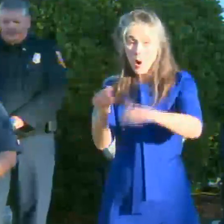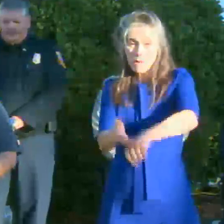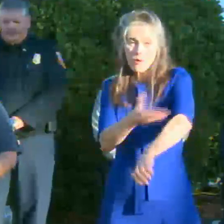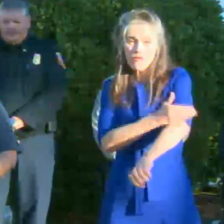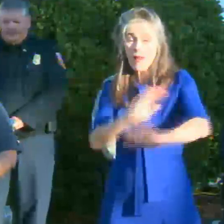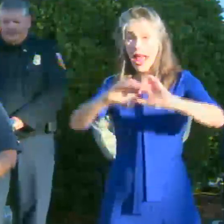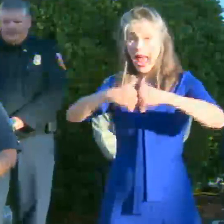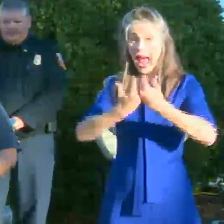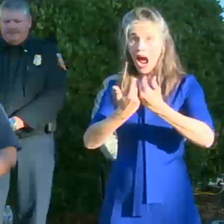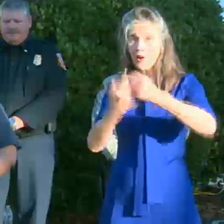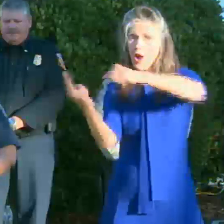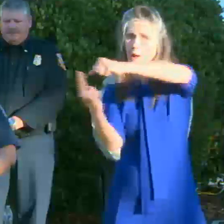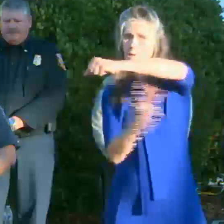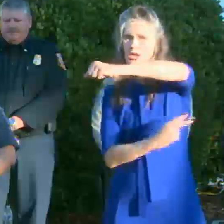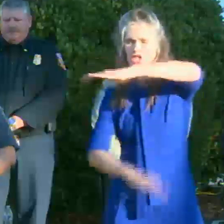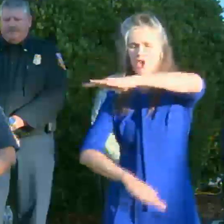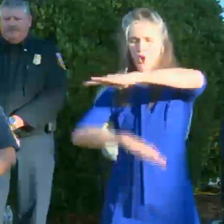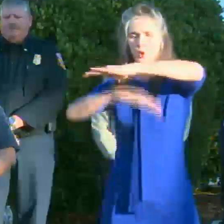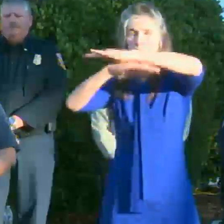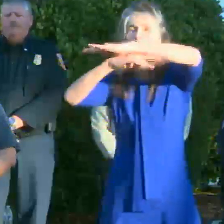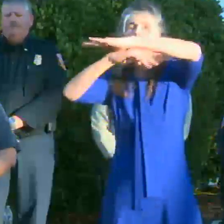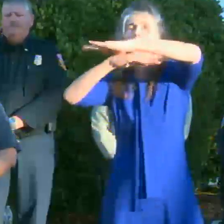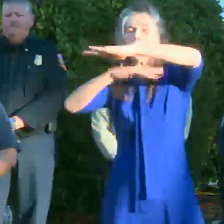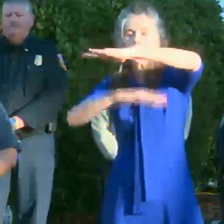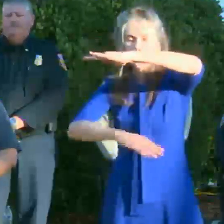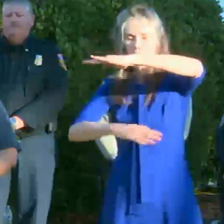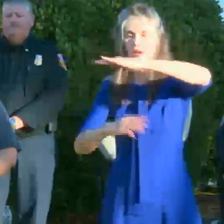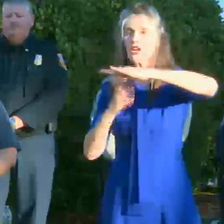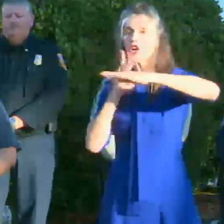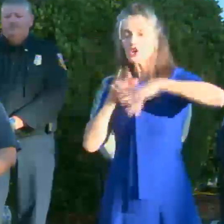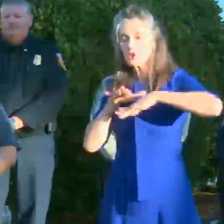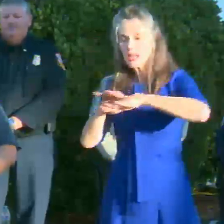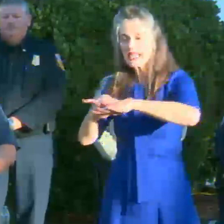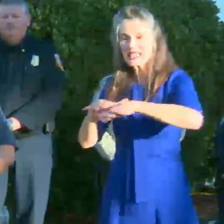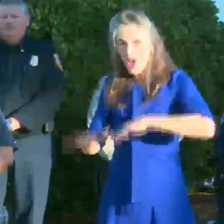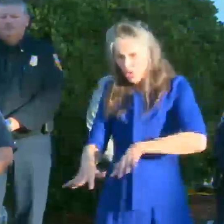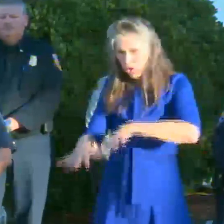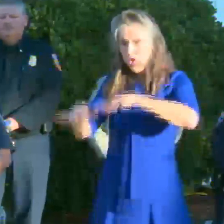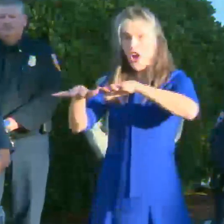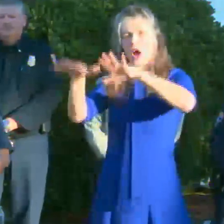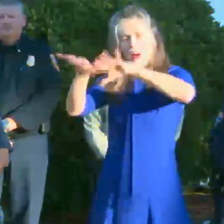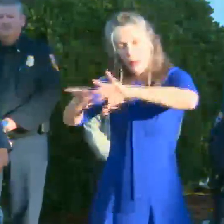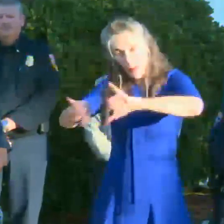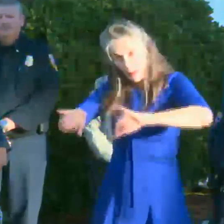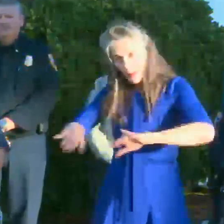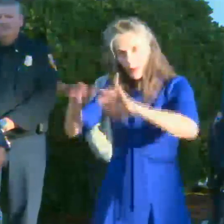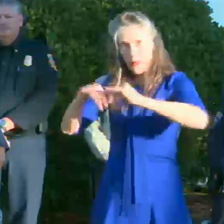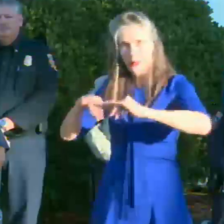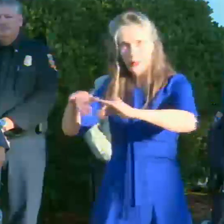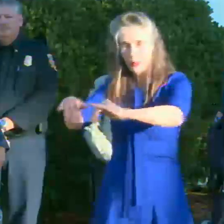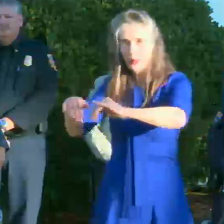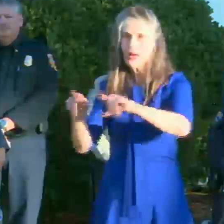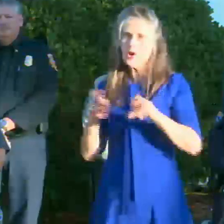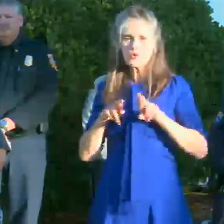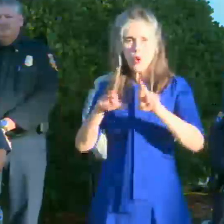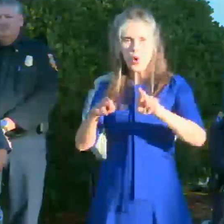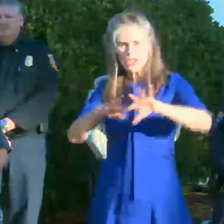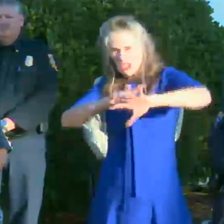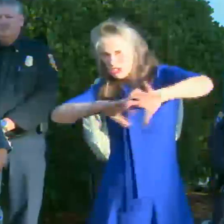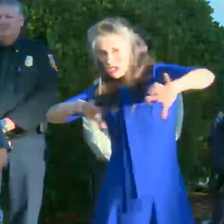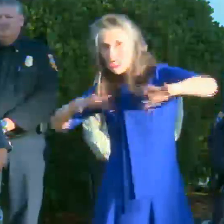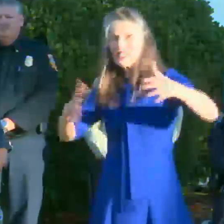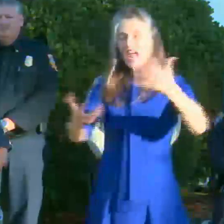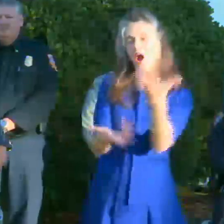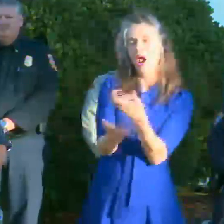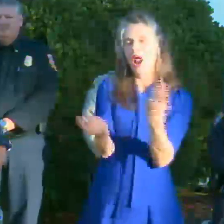roads, and bridges in our community of Montecito. As we announced yesterday, the U.S. Army Corps of Engineers has now begun